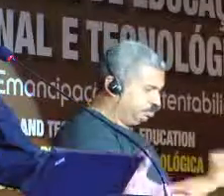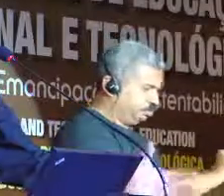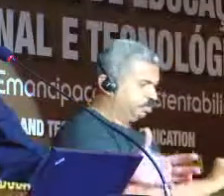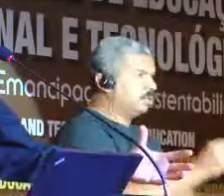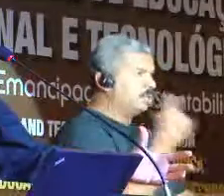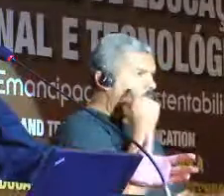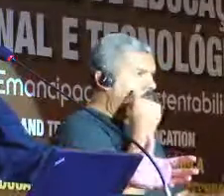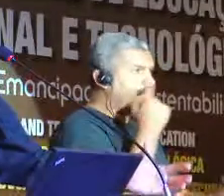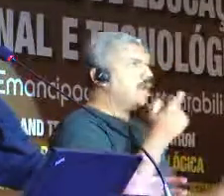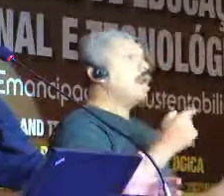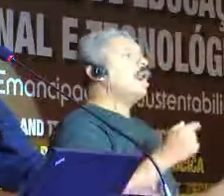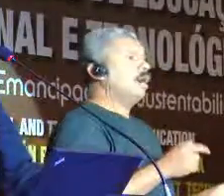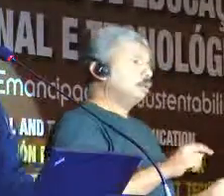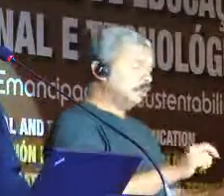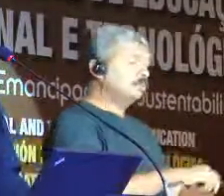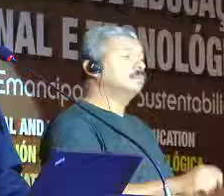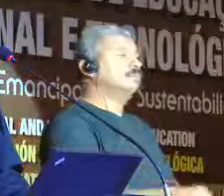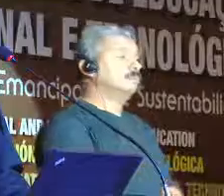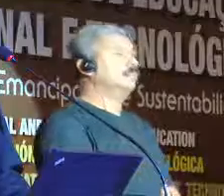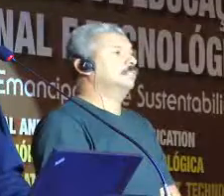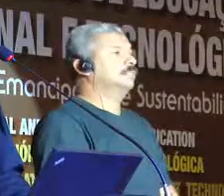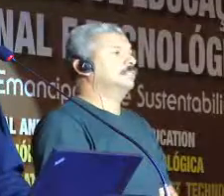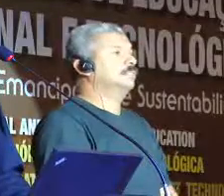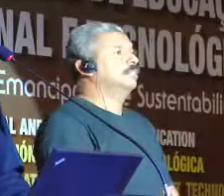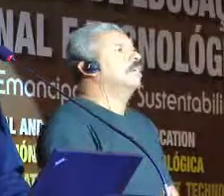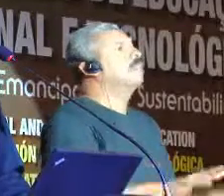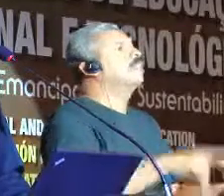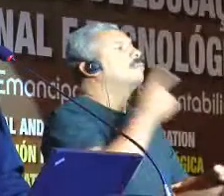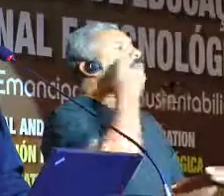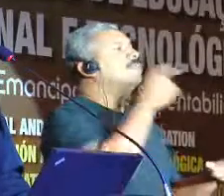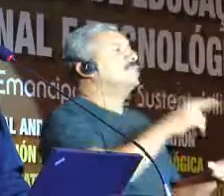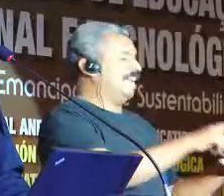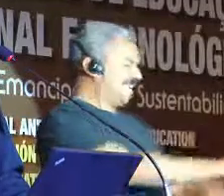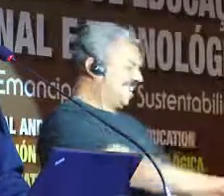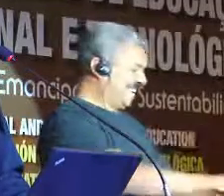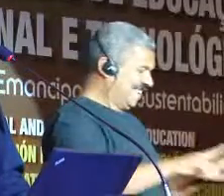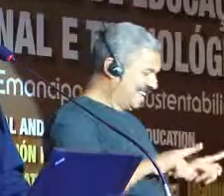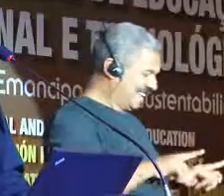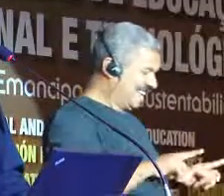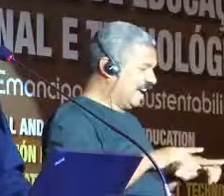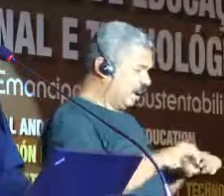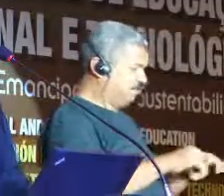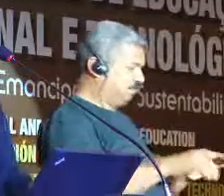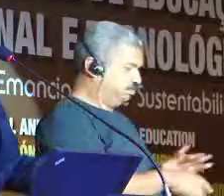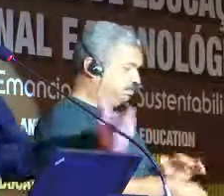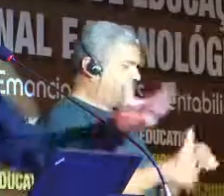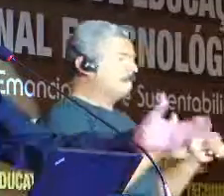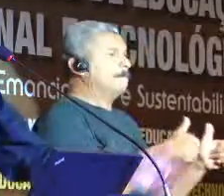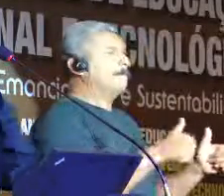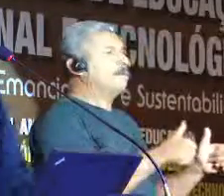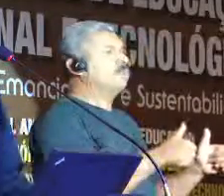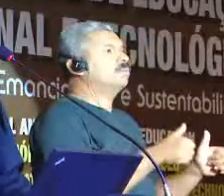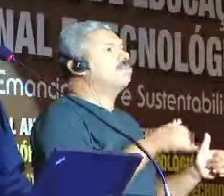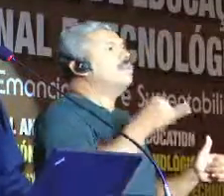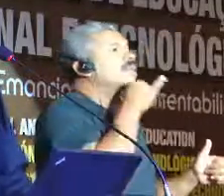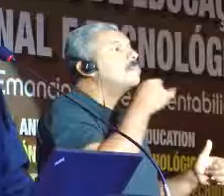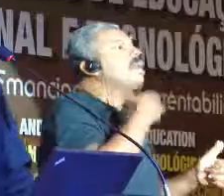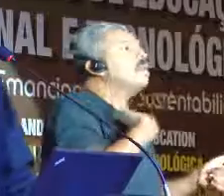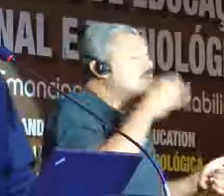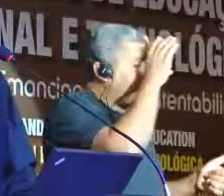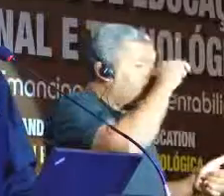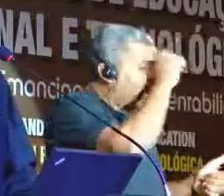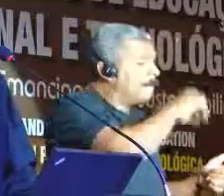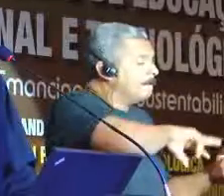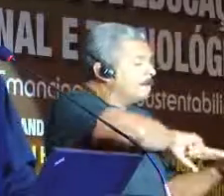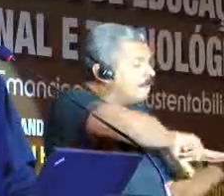community determines what is necessary for people to be certified, and then we develop the